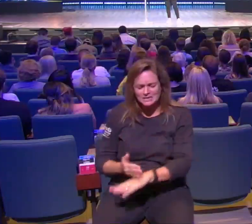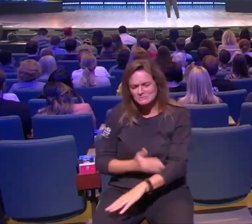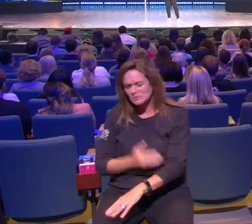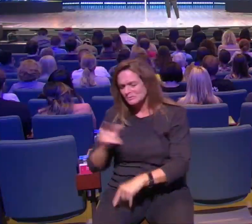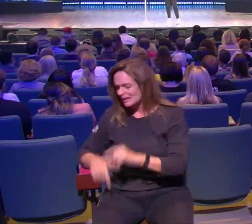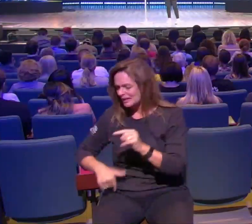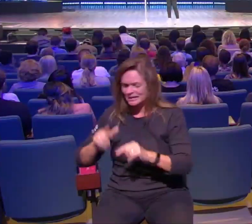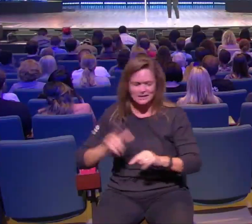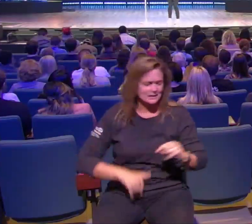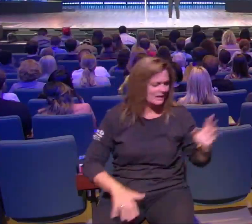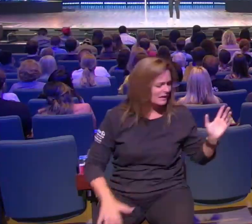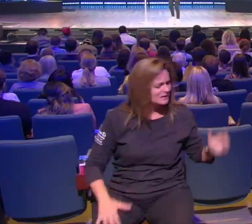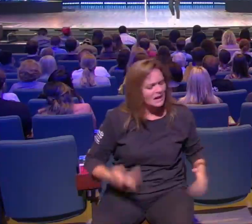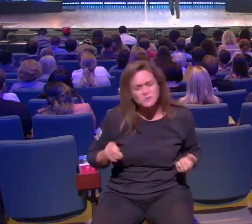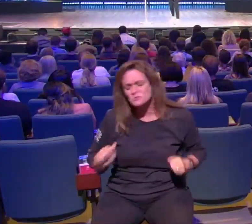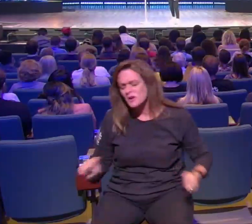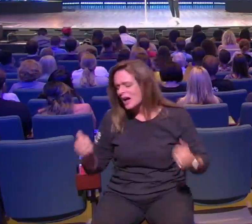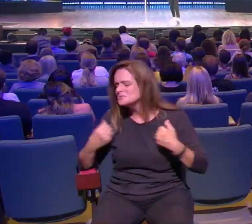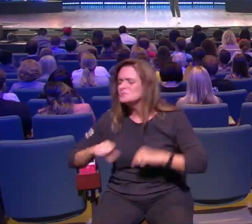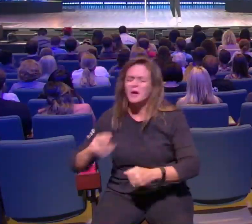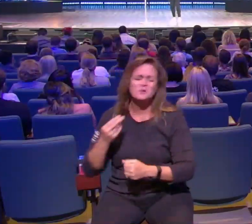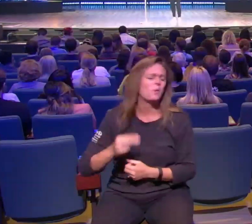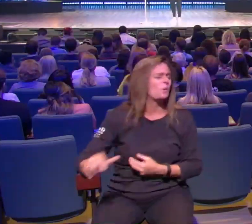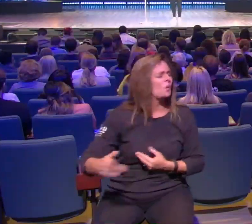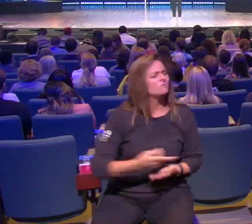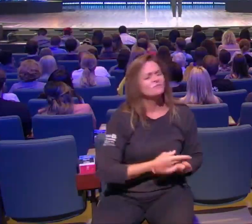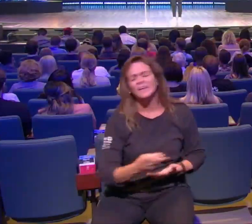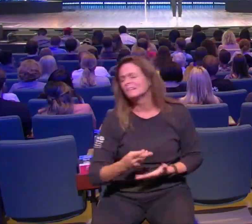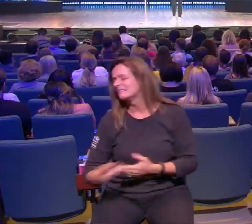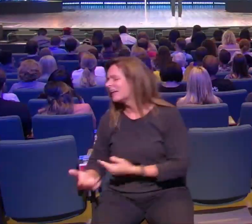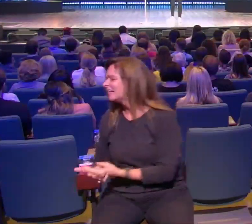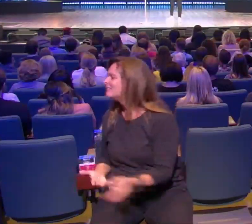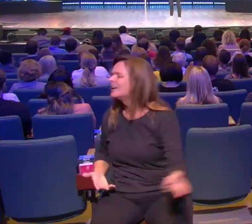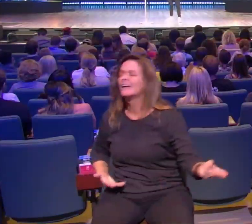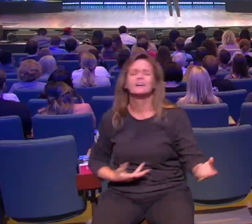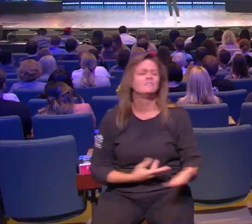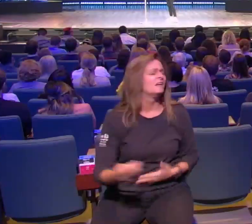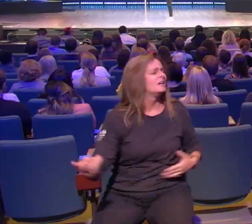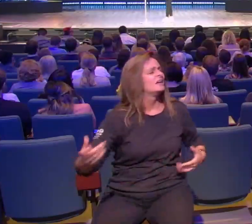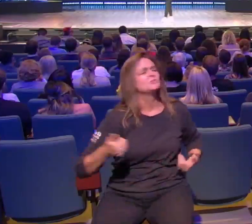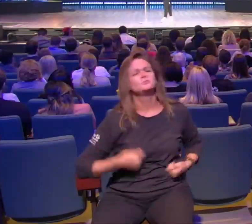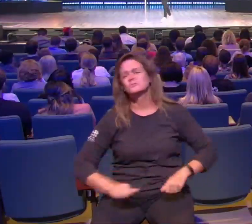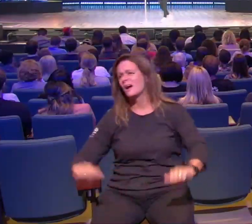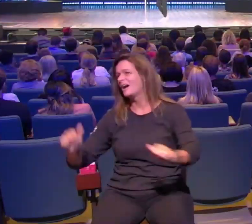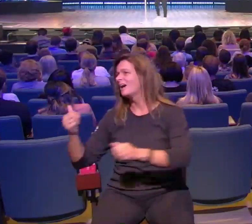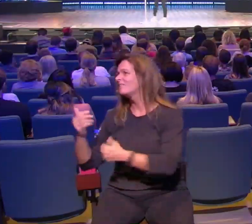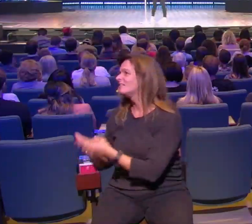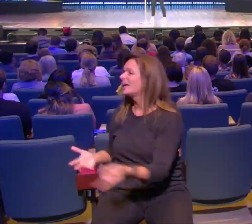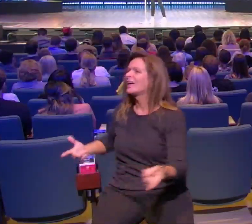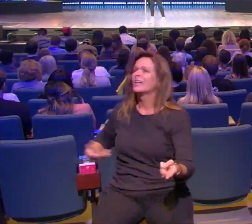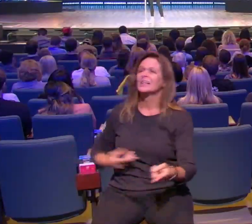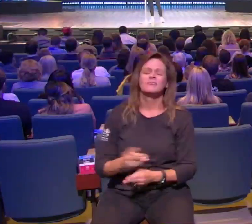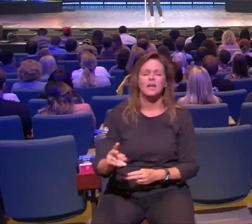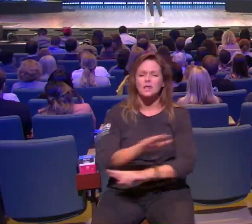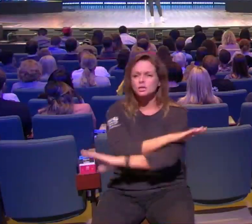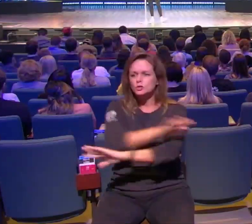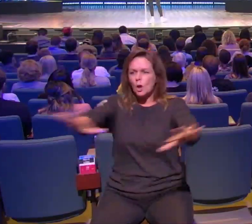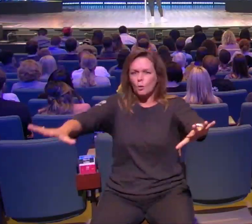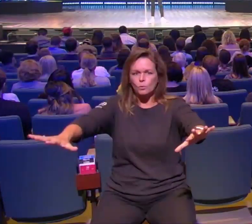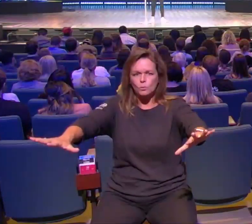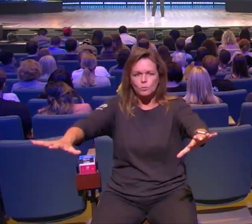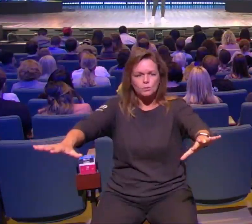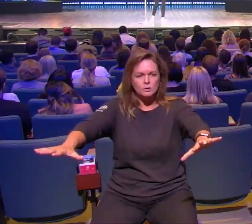know that God has more. And we knew that this declaration of freedom was really a battle cry. It was a battle